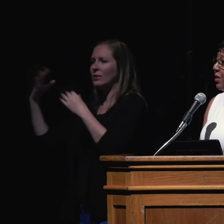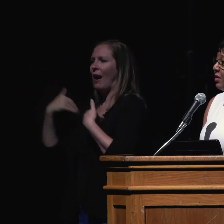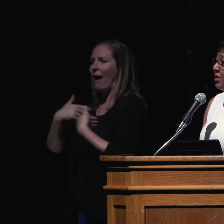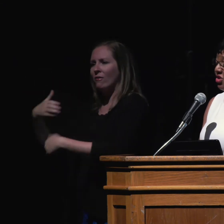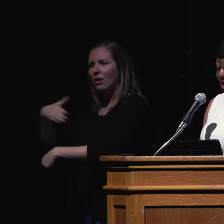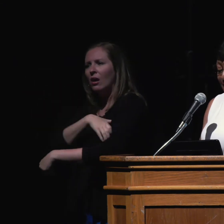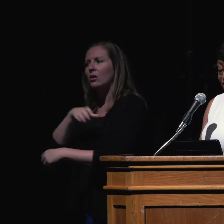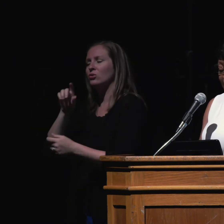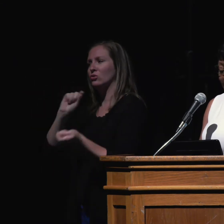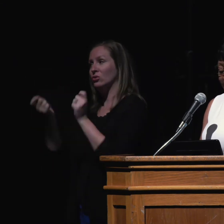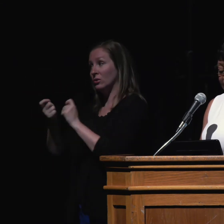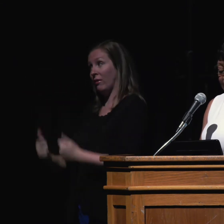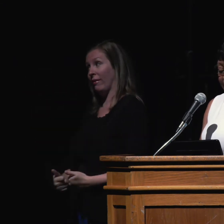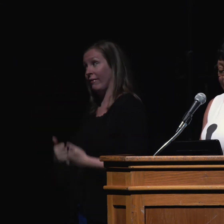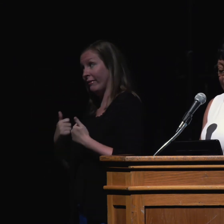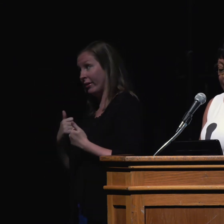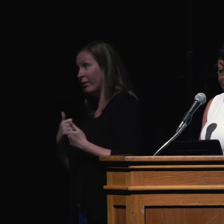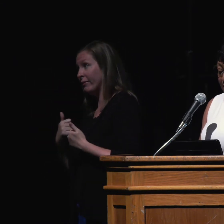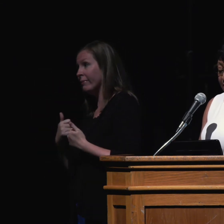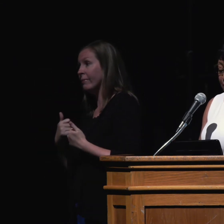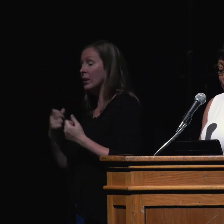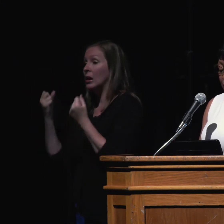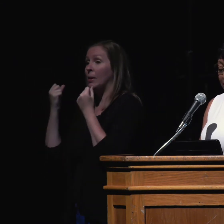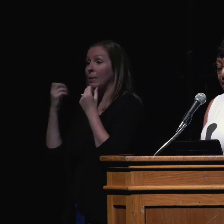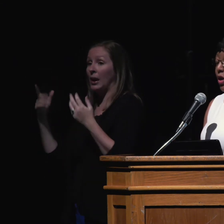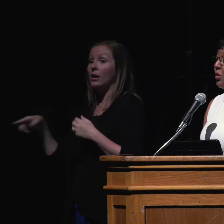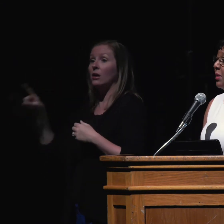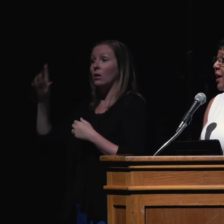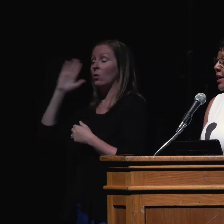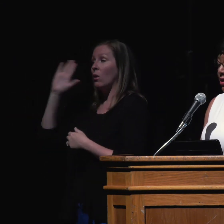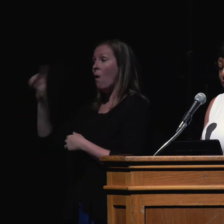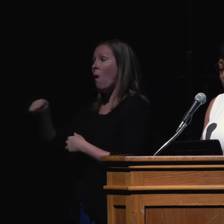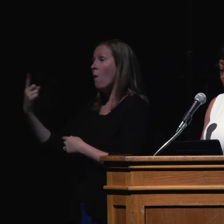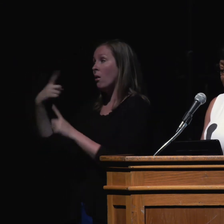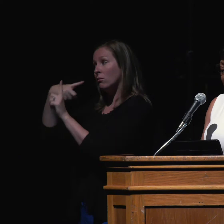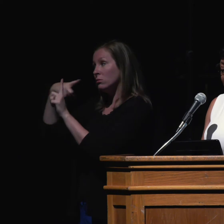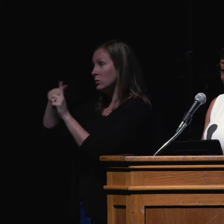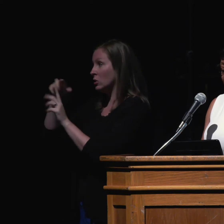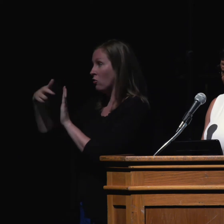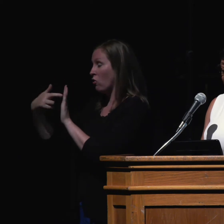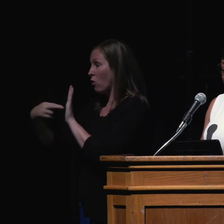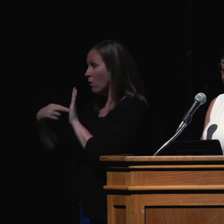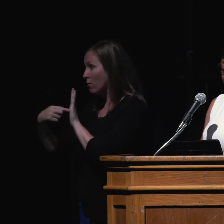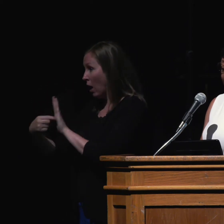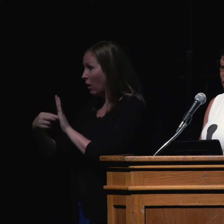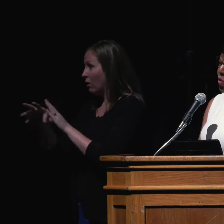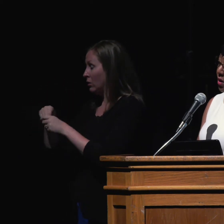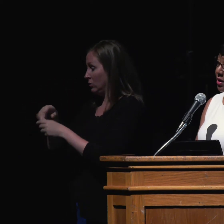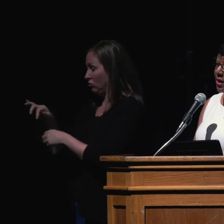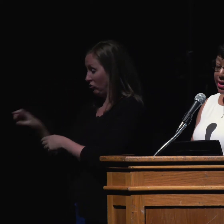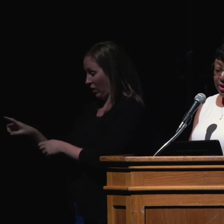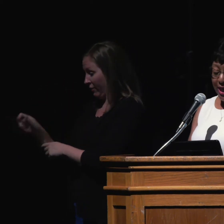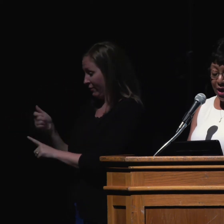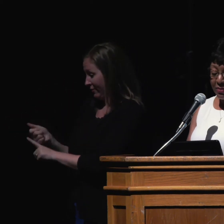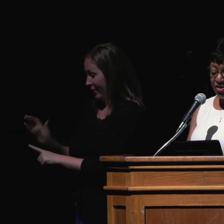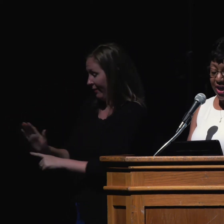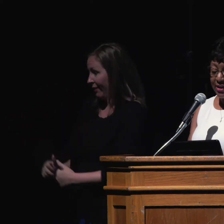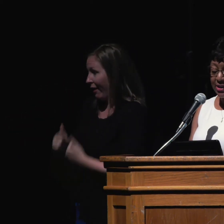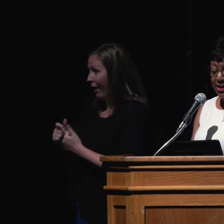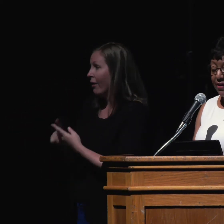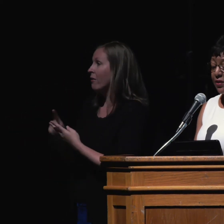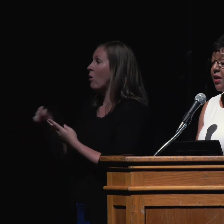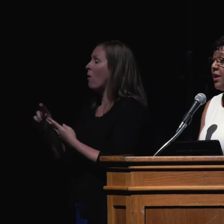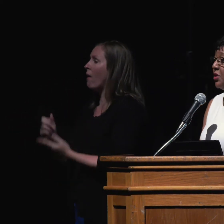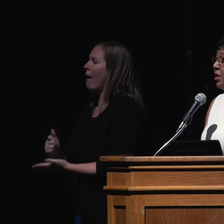the power to change lives. Many of you will be the only positive role model in a child's life or to help a